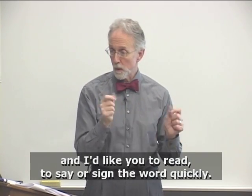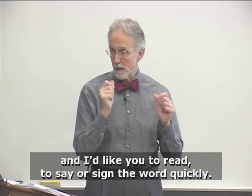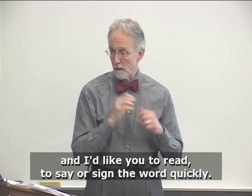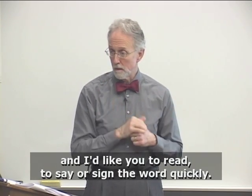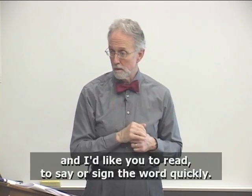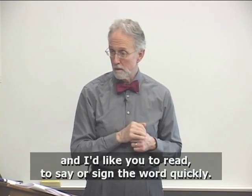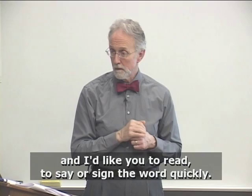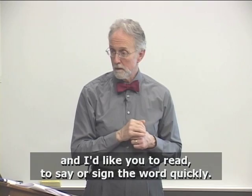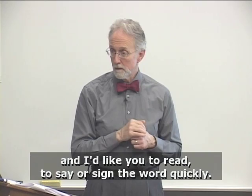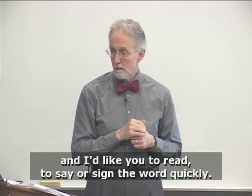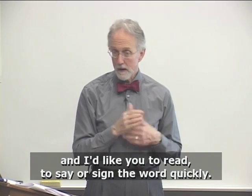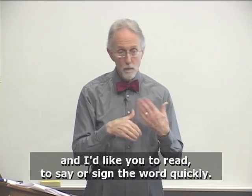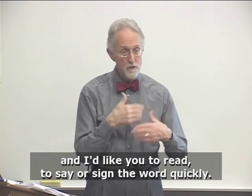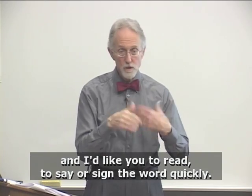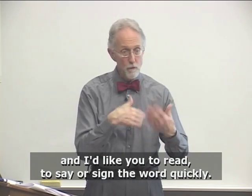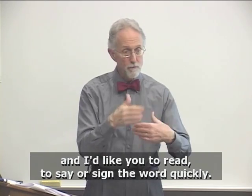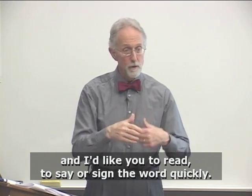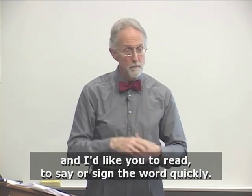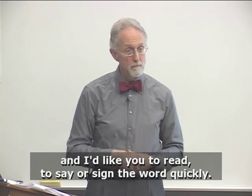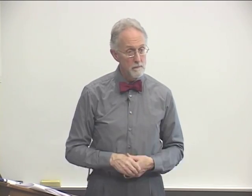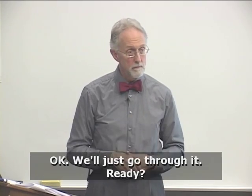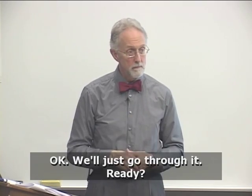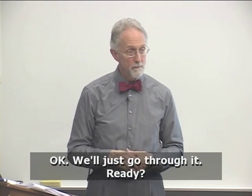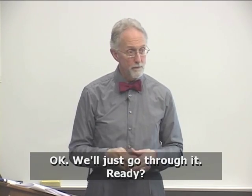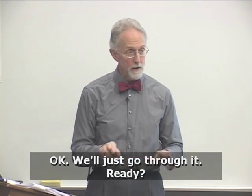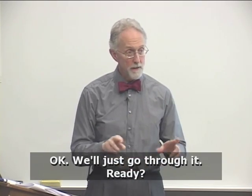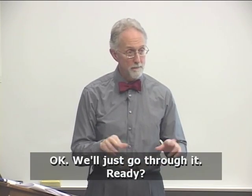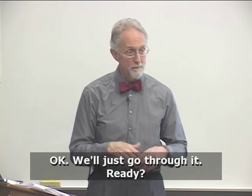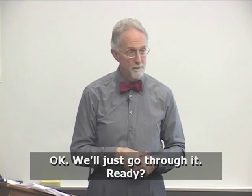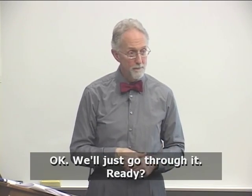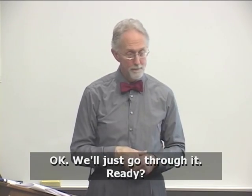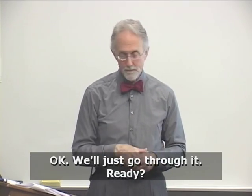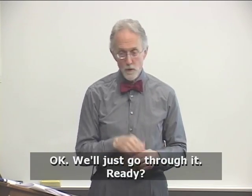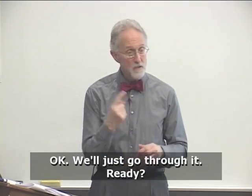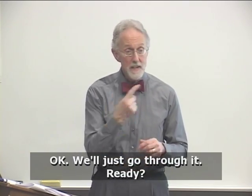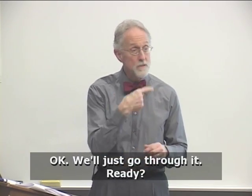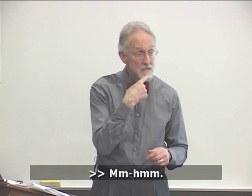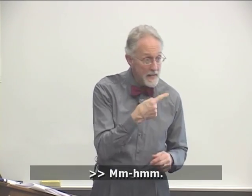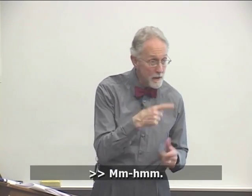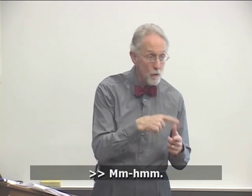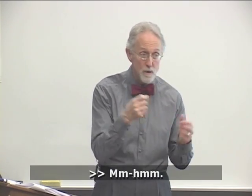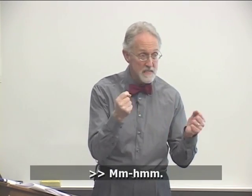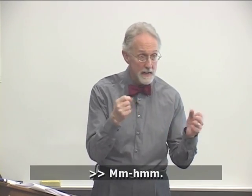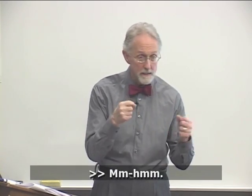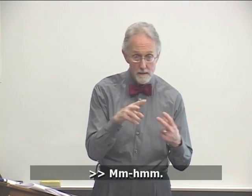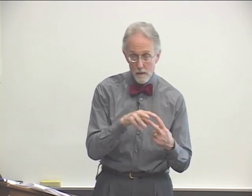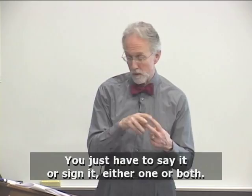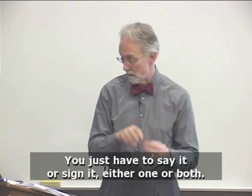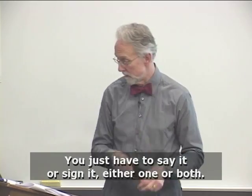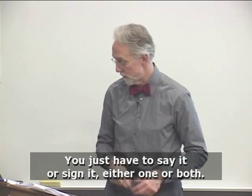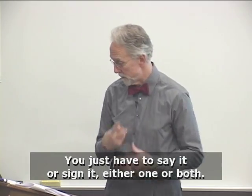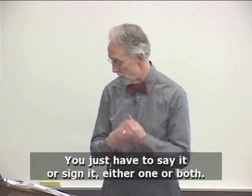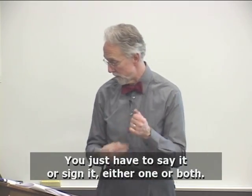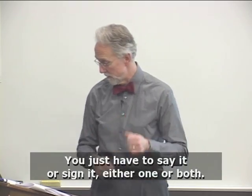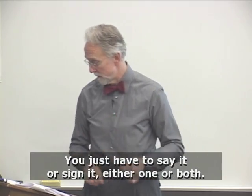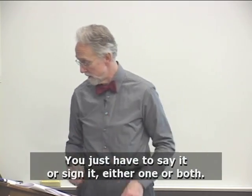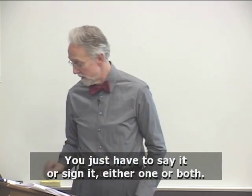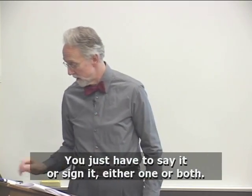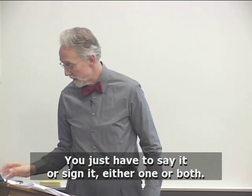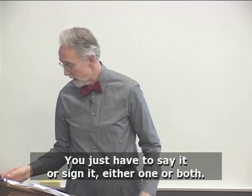quickly. Okay, we'll just go through it. Ready? Mm-hmm. You just have to say it or sign it, either one, or both. Okay,